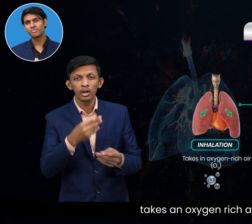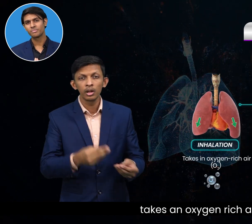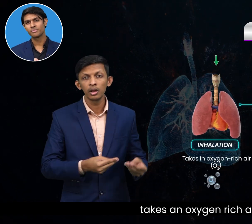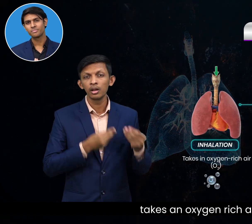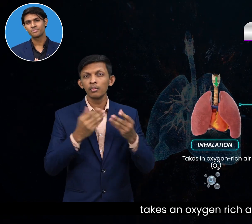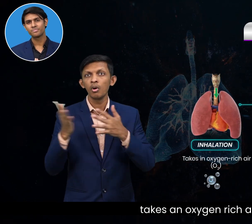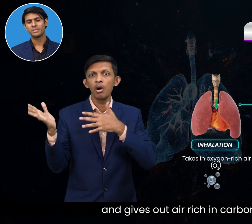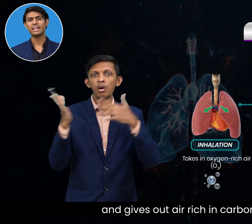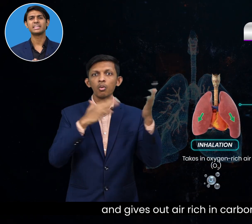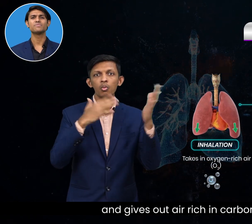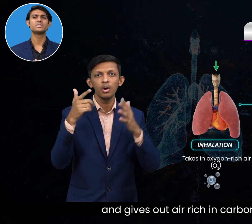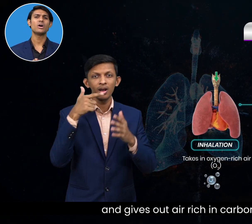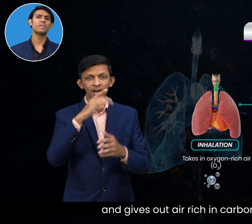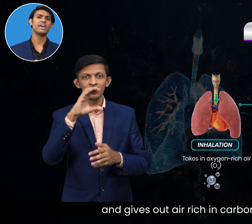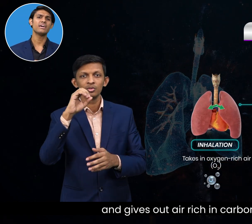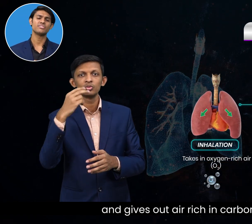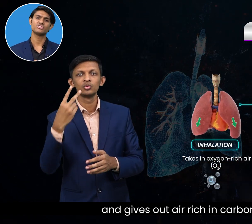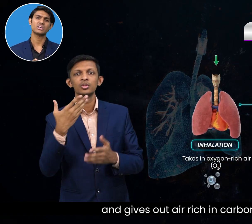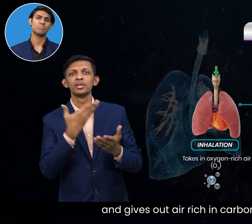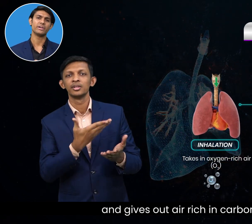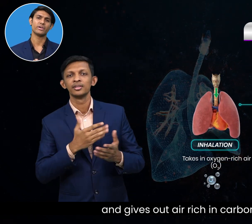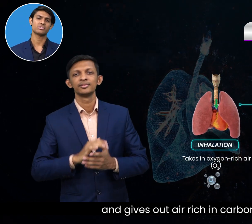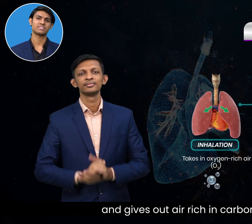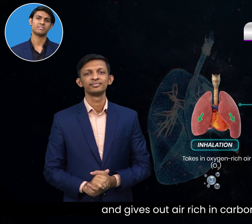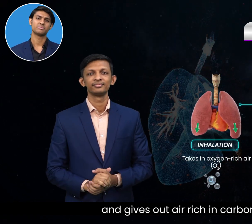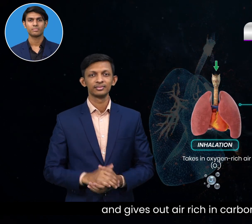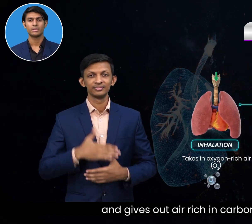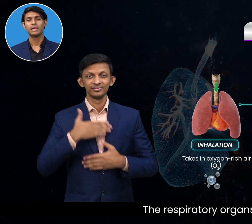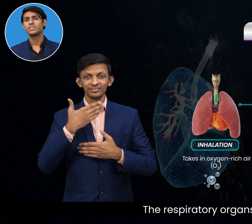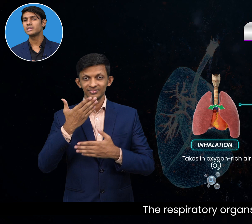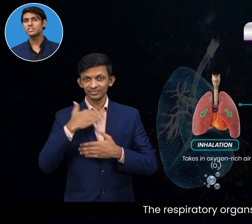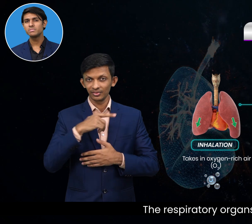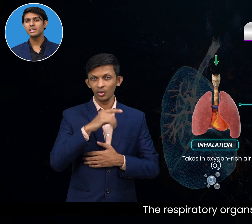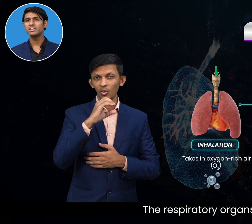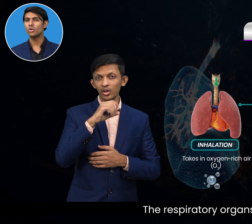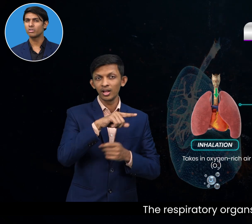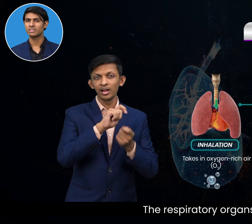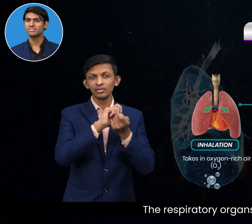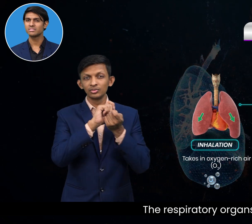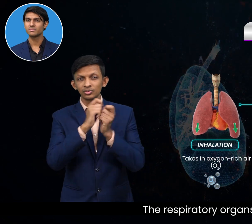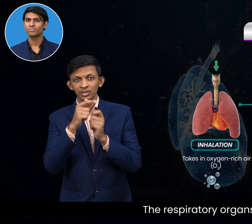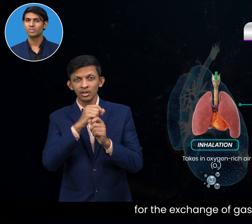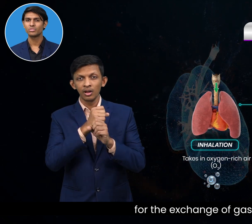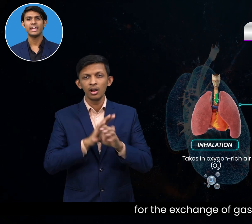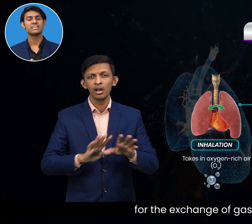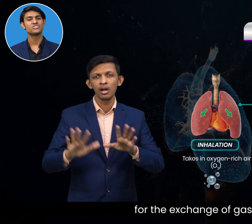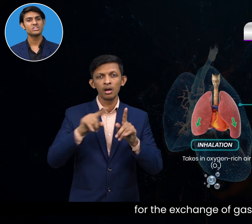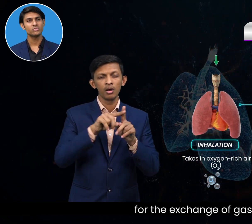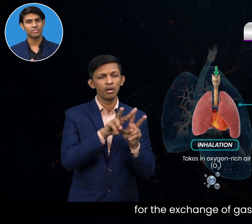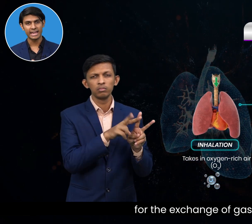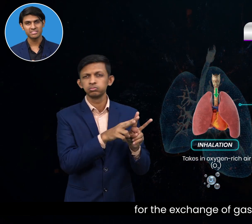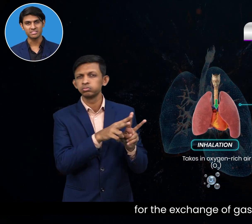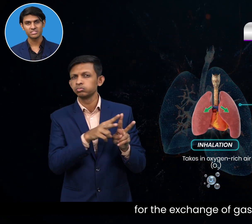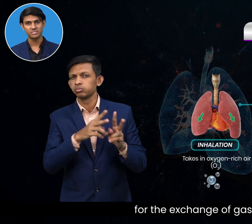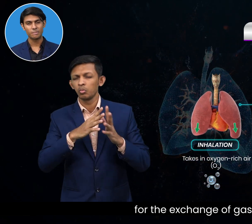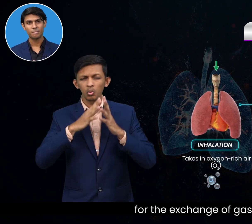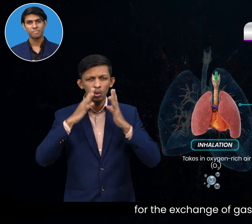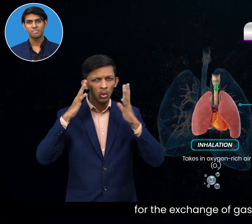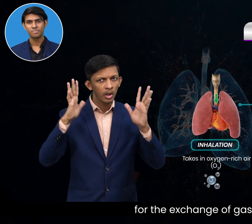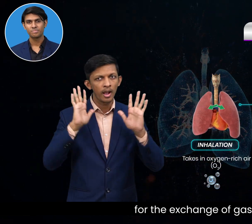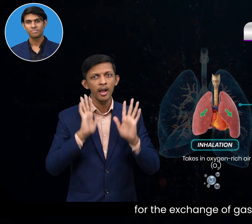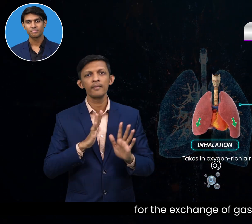air and gives out air rich in carbon dioxide. The respiratory organs for the exchange of